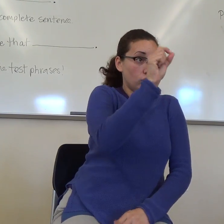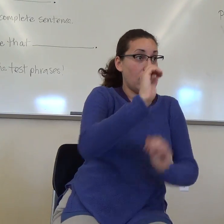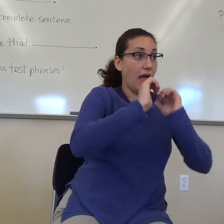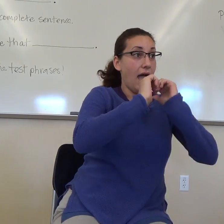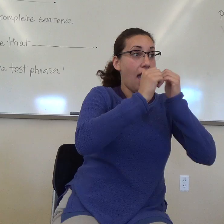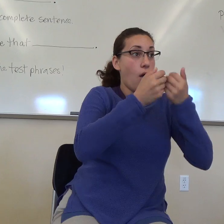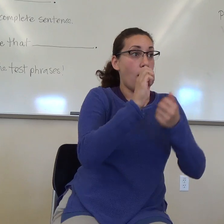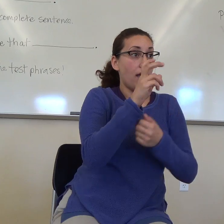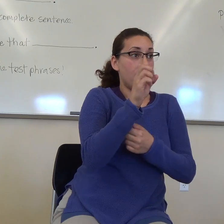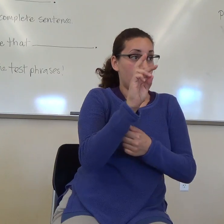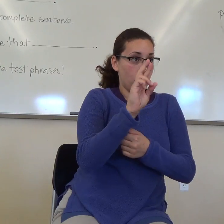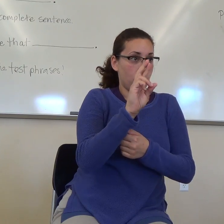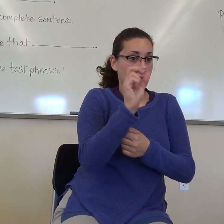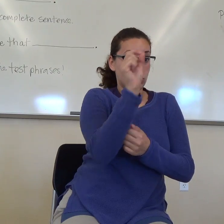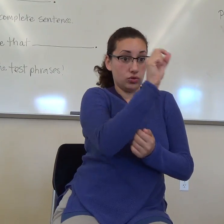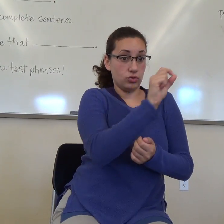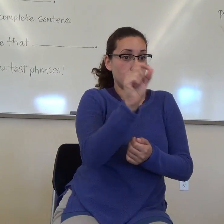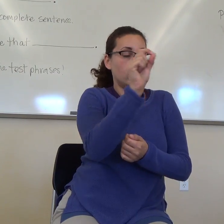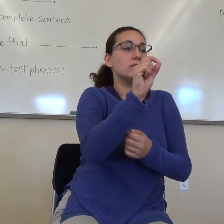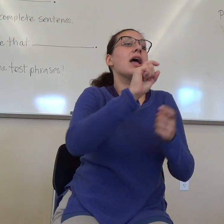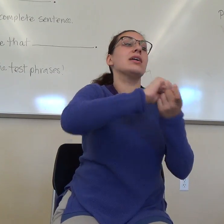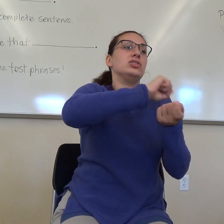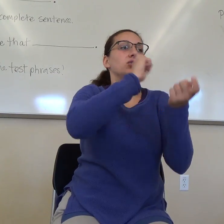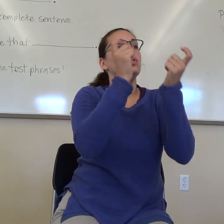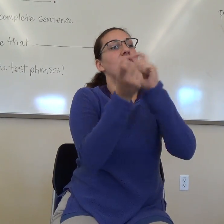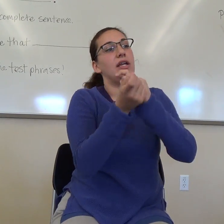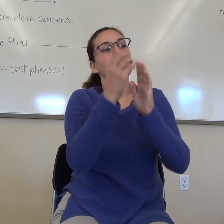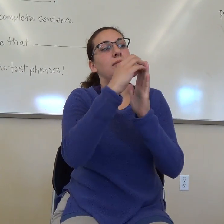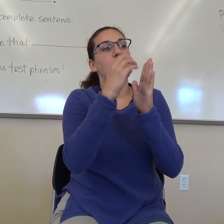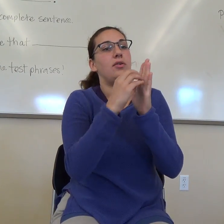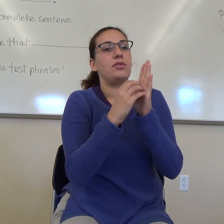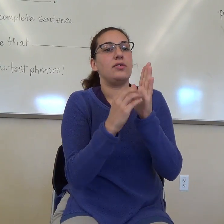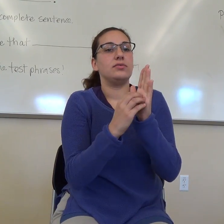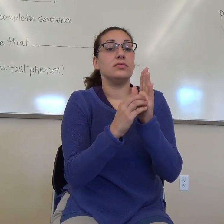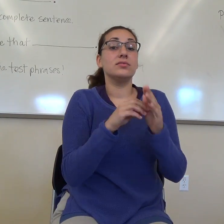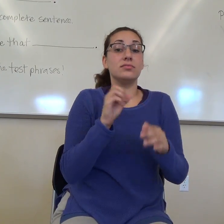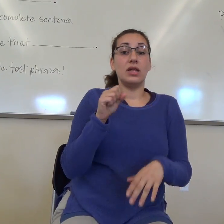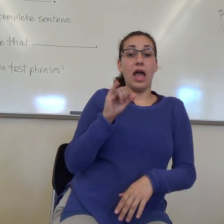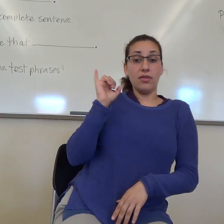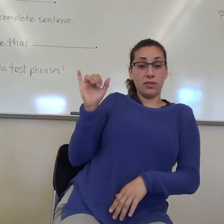it, but they should, because